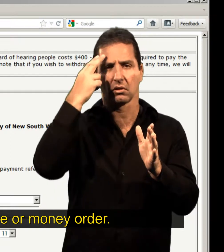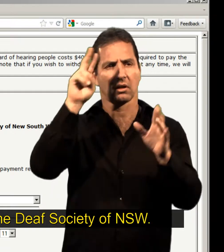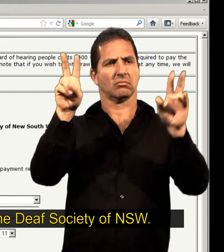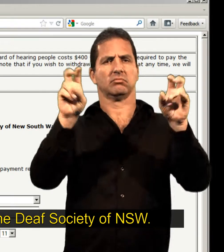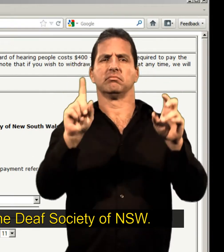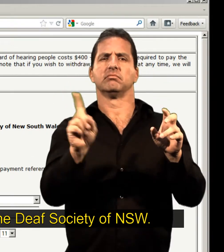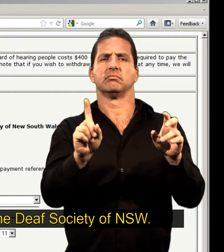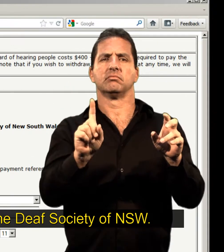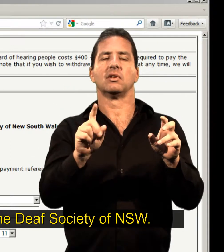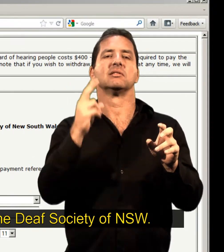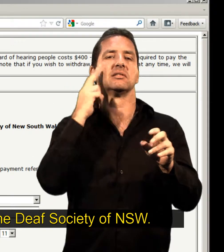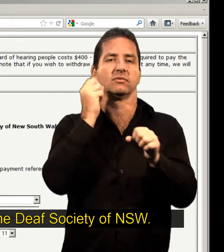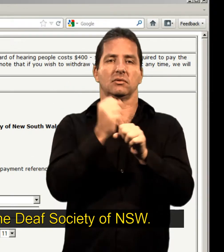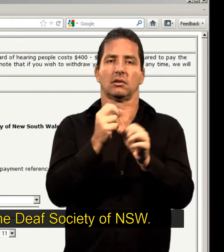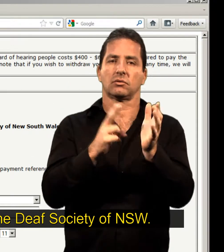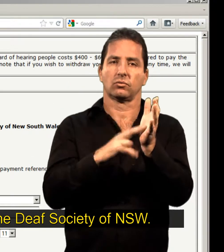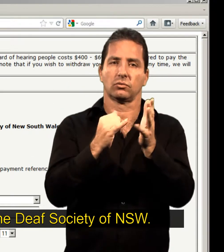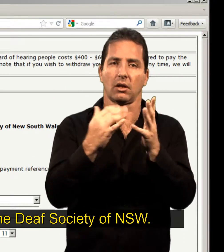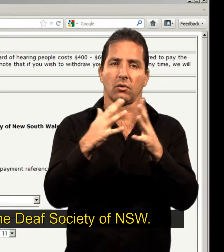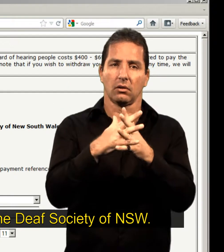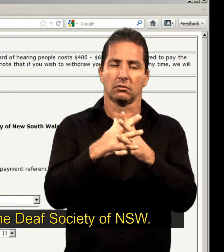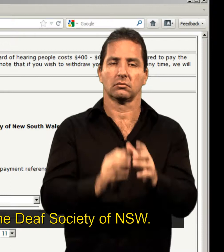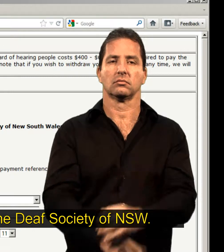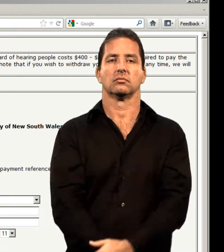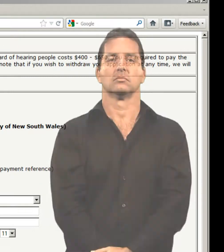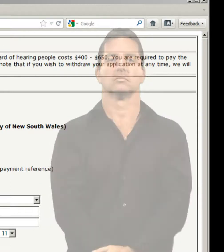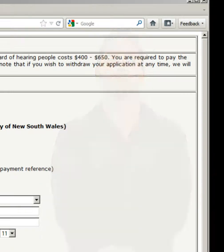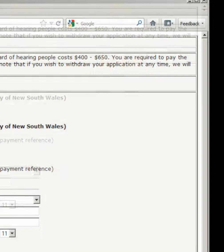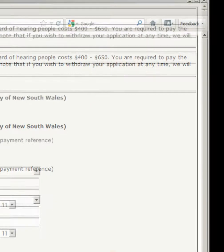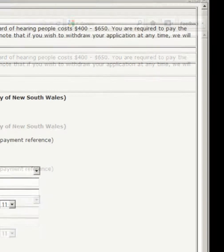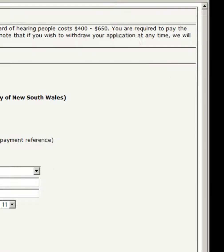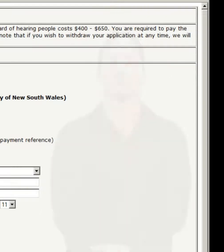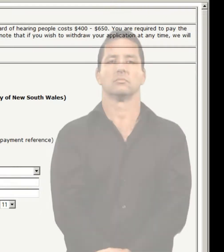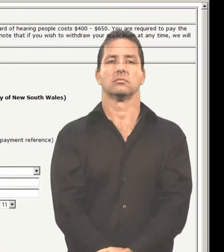Make it payable to the Deaf Society of New South Wales.